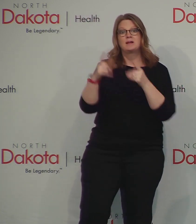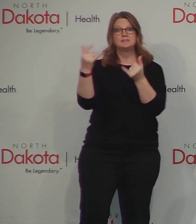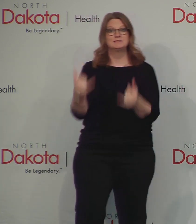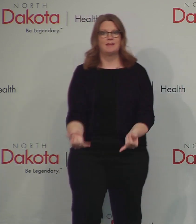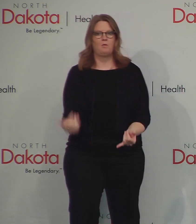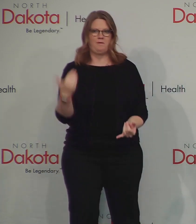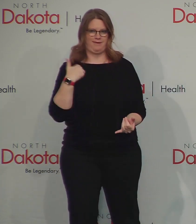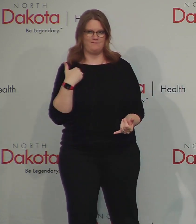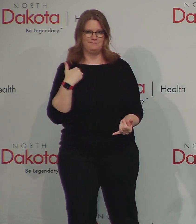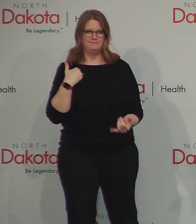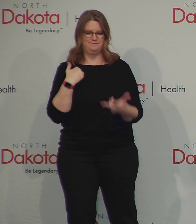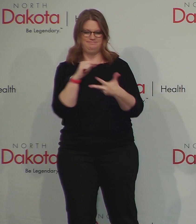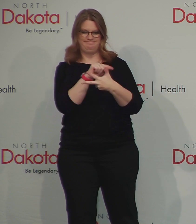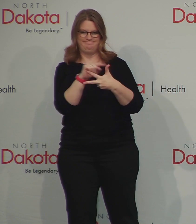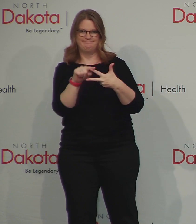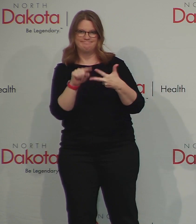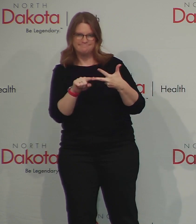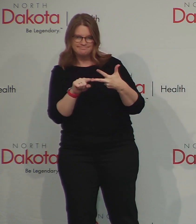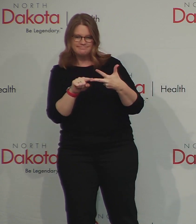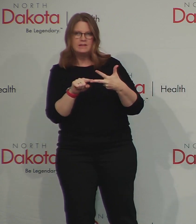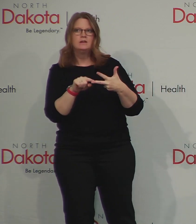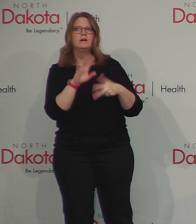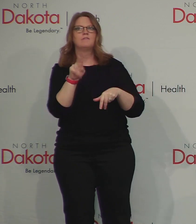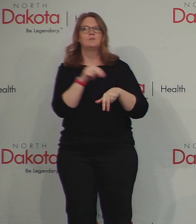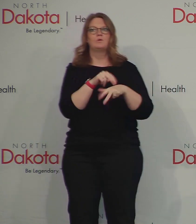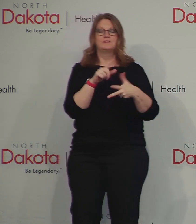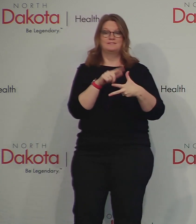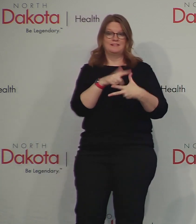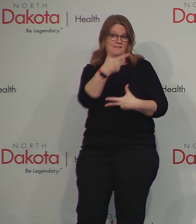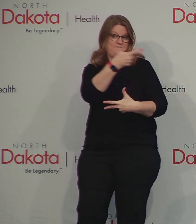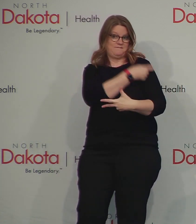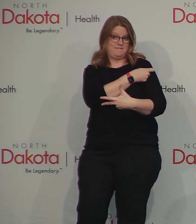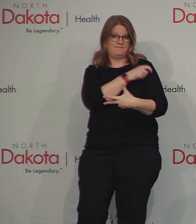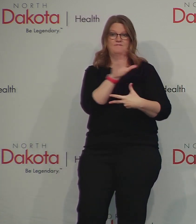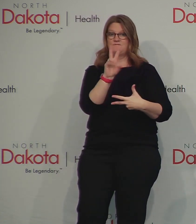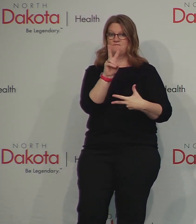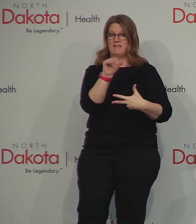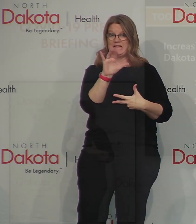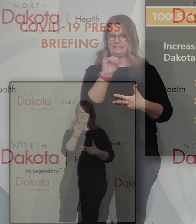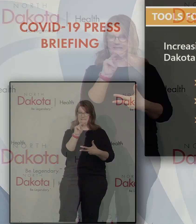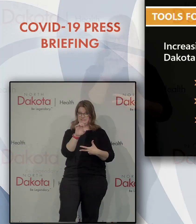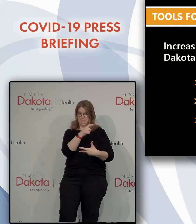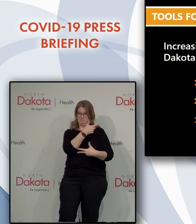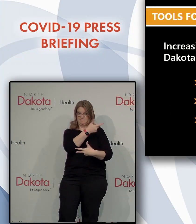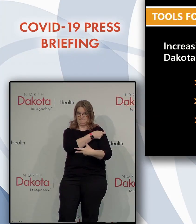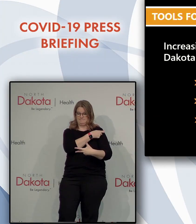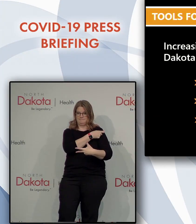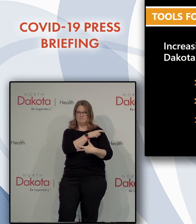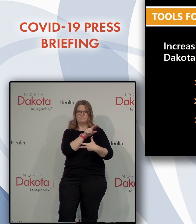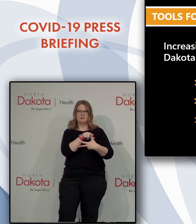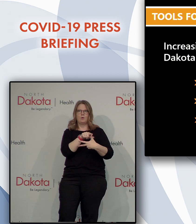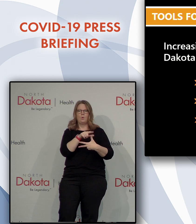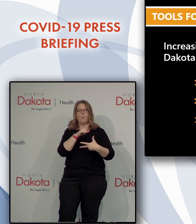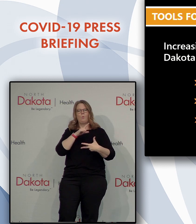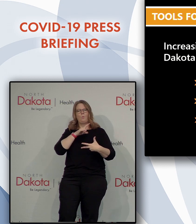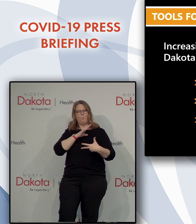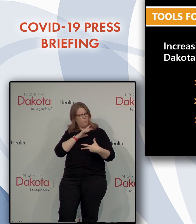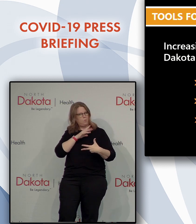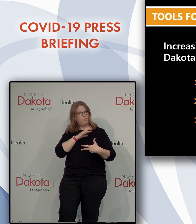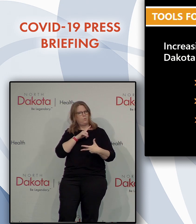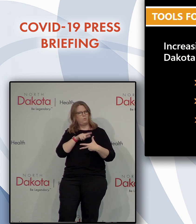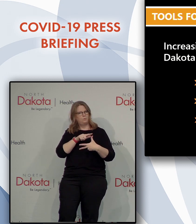And those three things, of course, we're going to talk about the vaccine and how that's going to be a super powerful